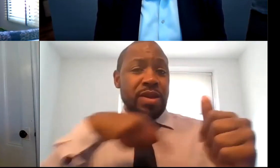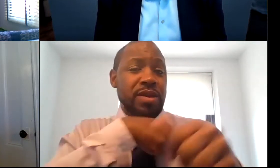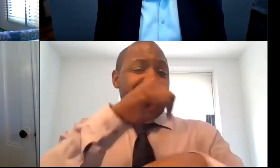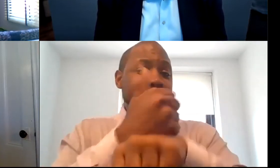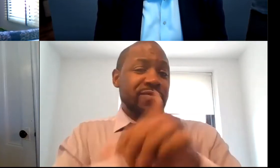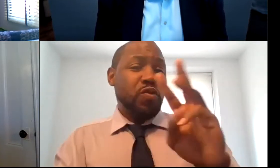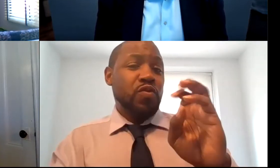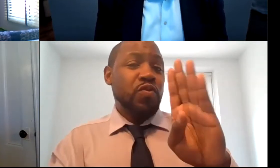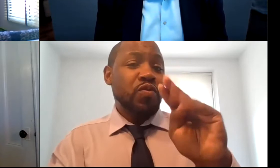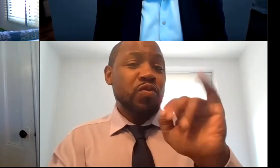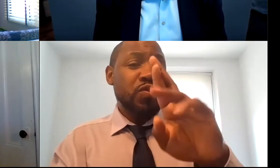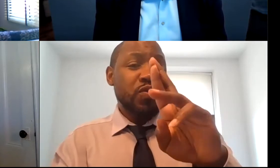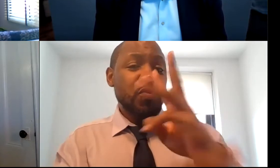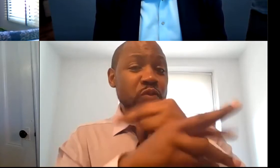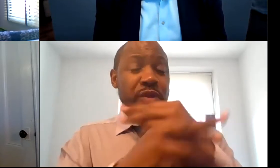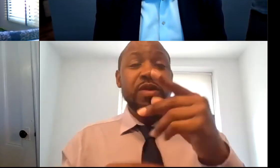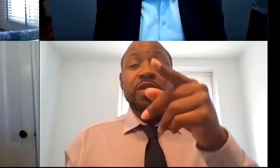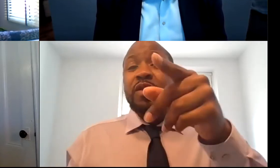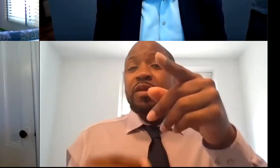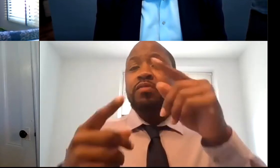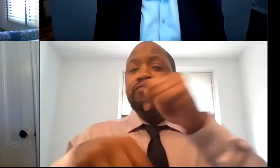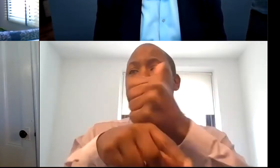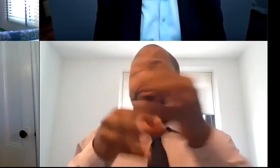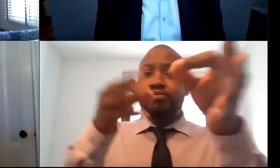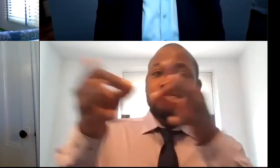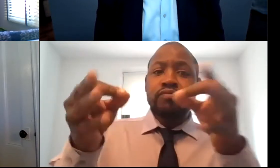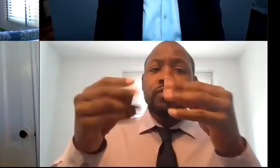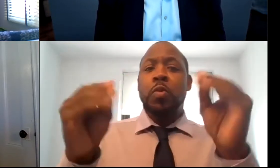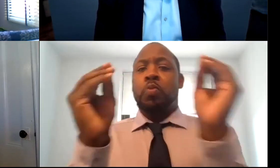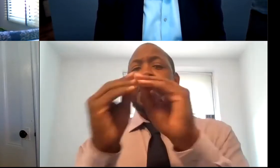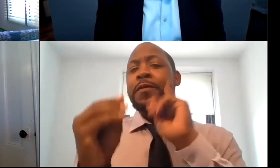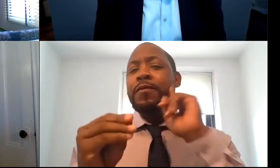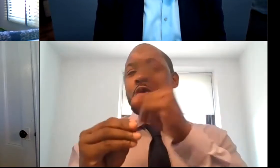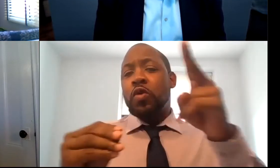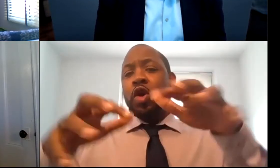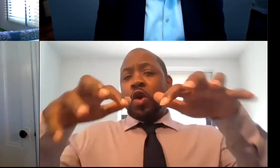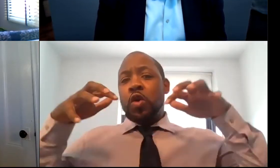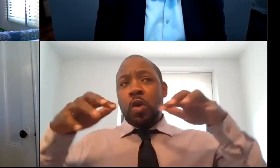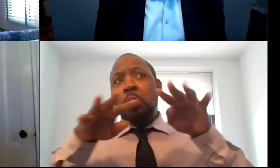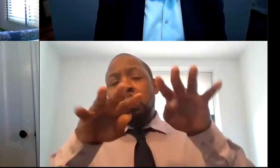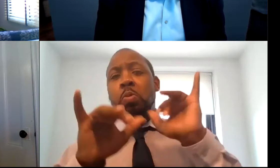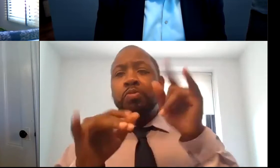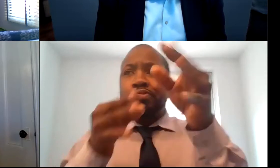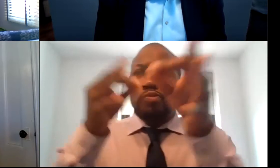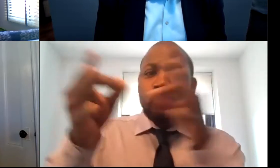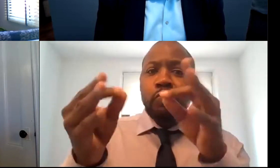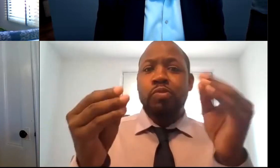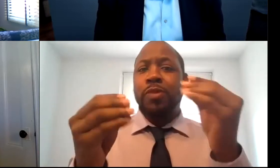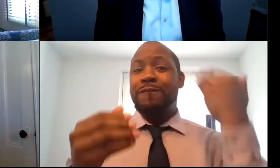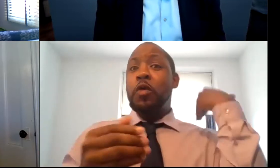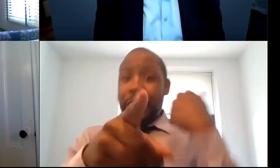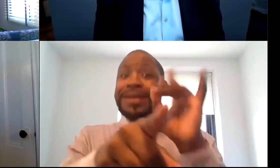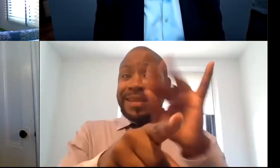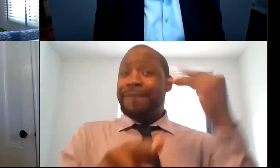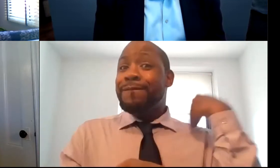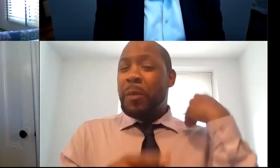of the fact that you're looking for people, and that we work basically with, and you can even set up a vlog or something where